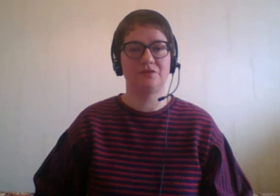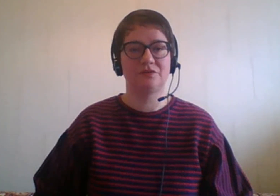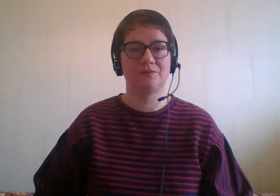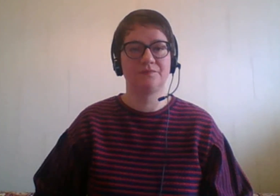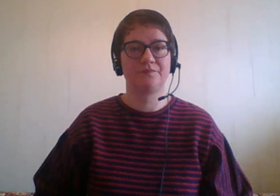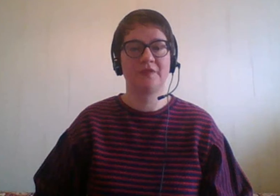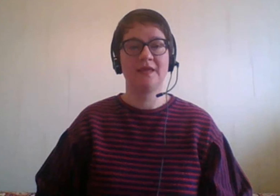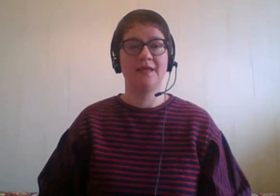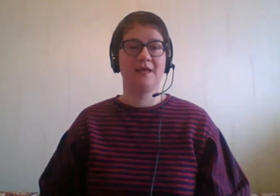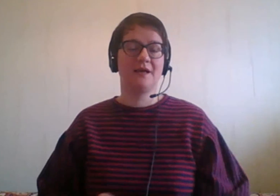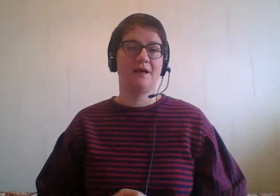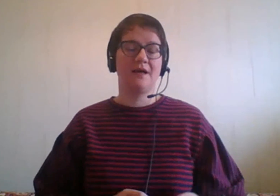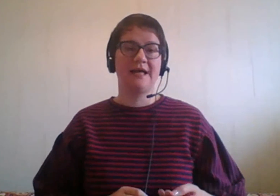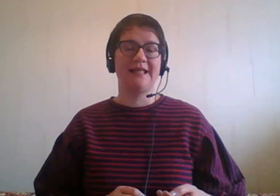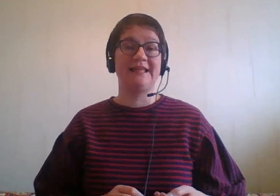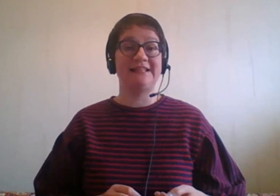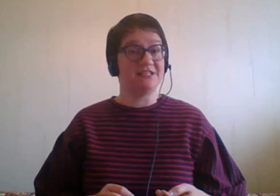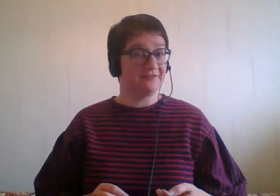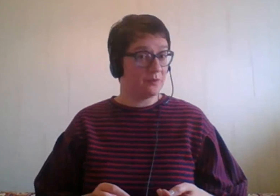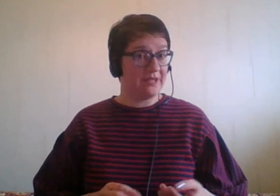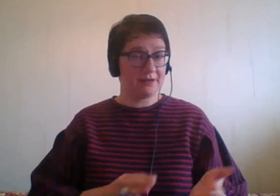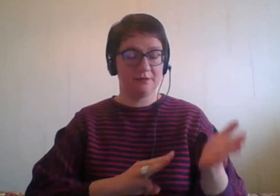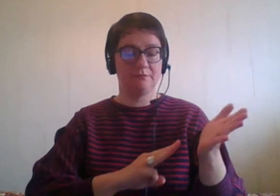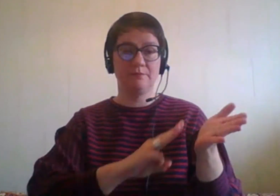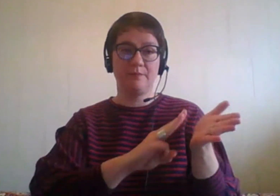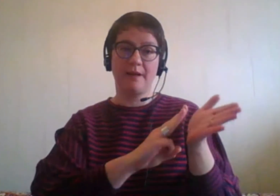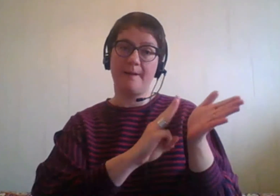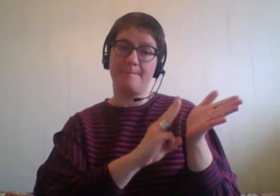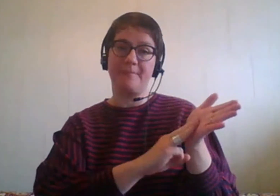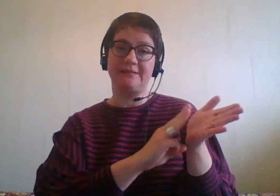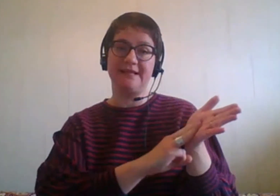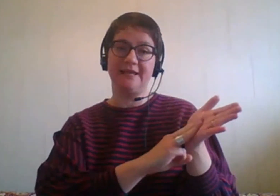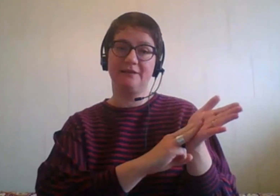use. Then days of the week: Monday,